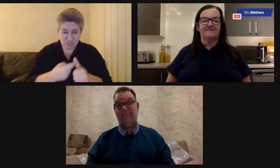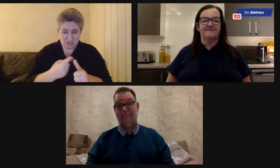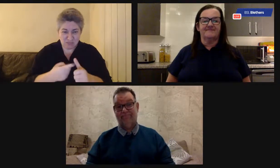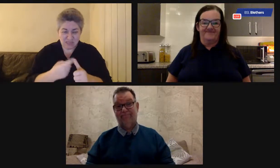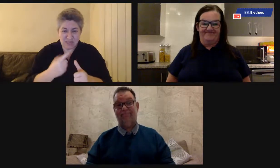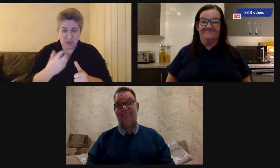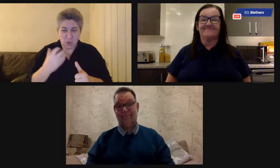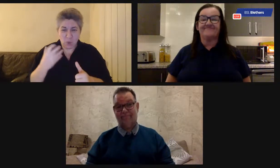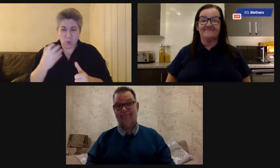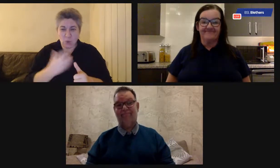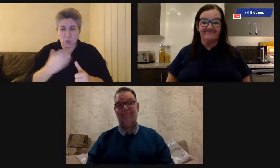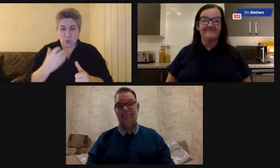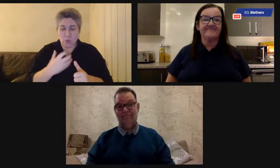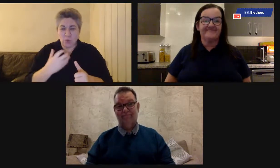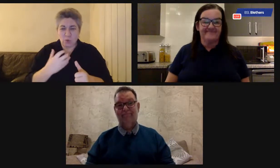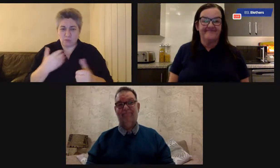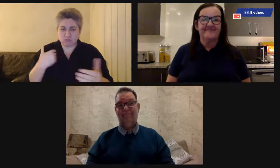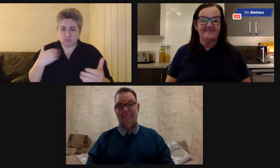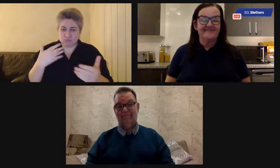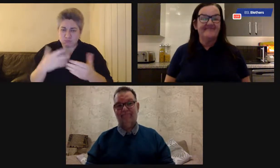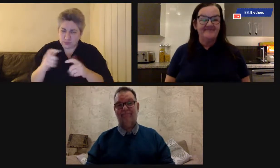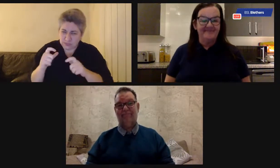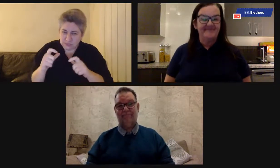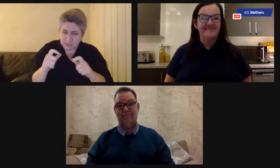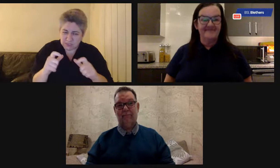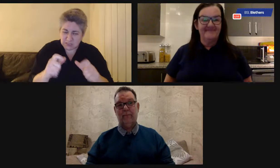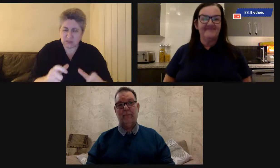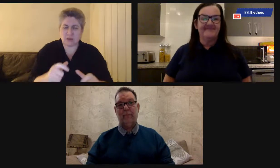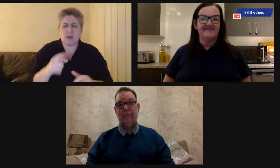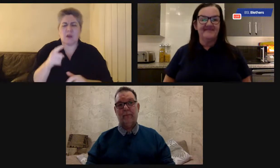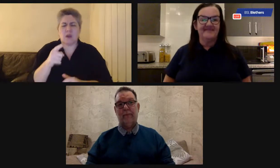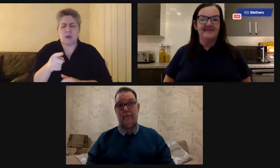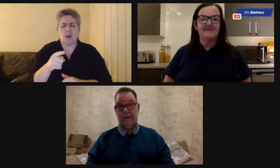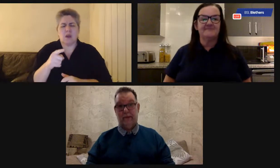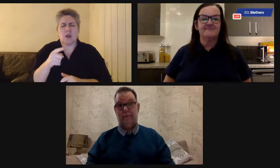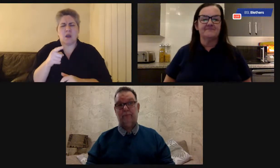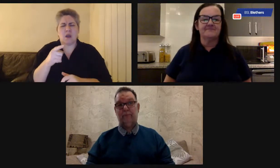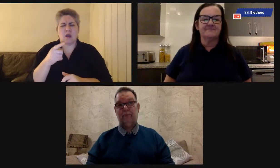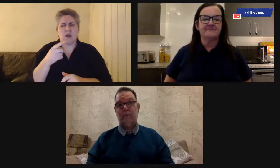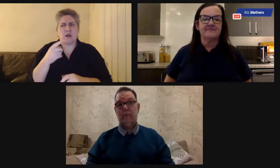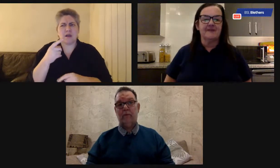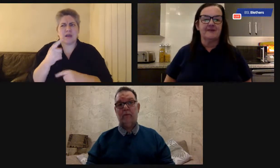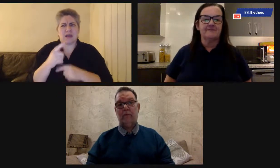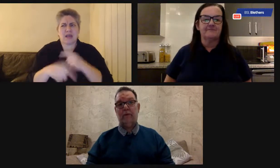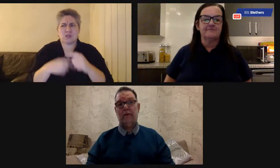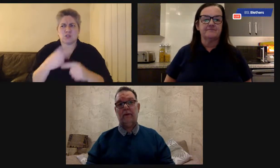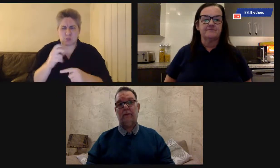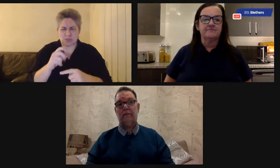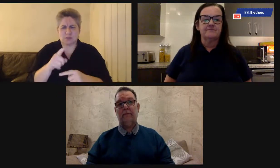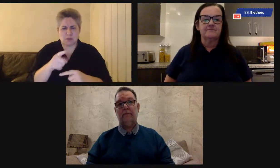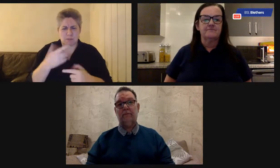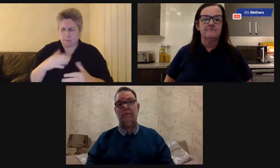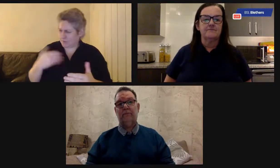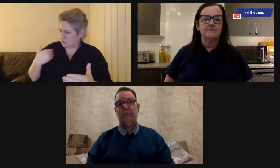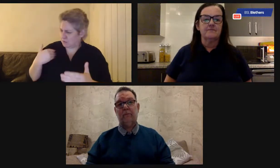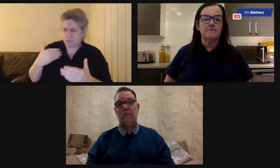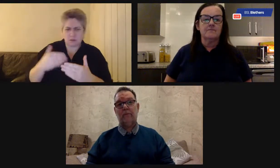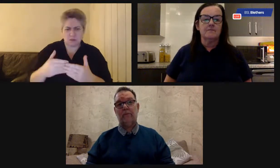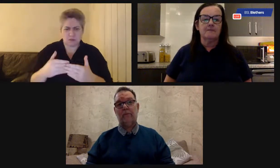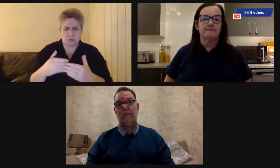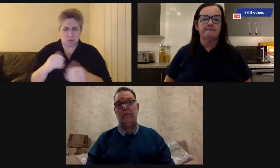be your 20th anniversary then. Oh, that's a massive milestone. It's amazing that you've been going so